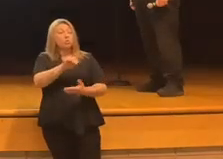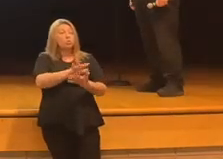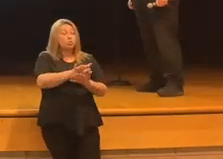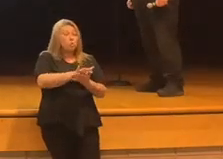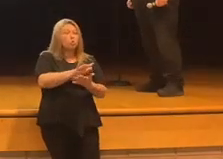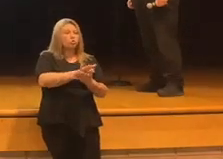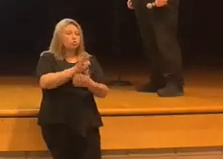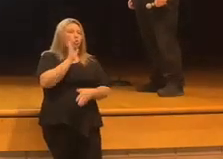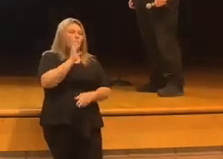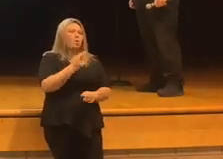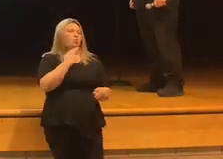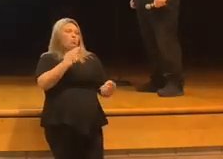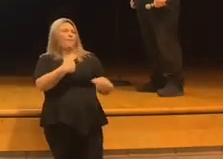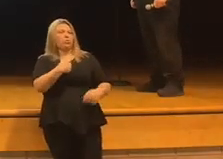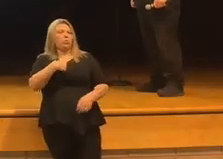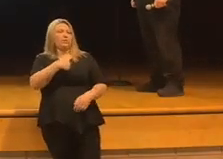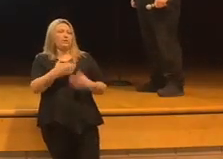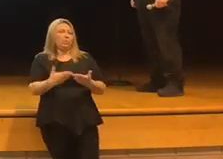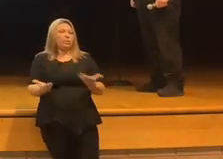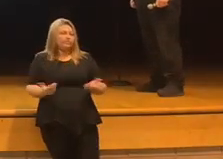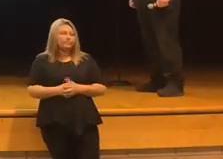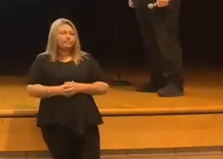school.